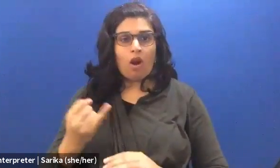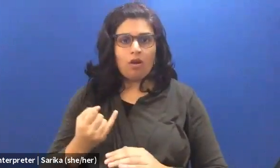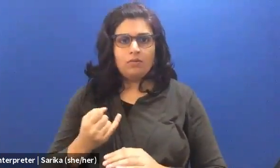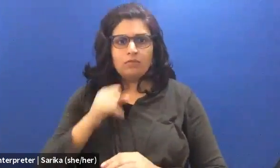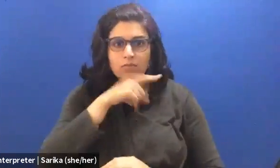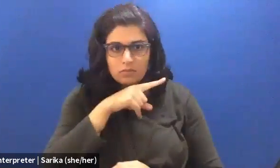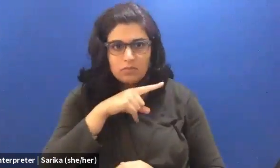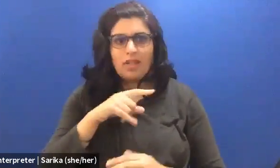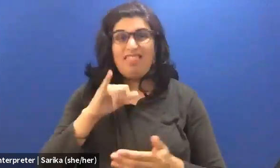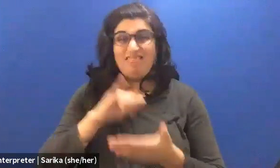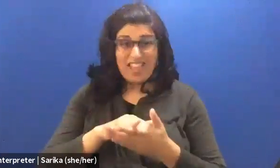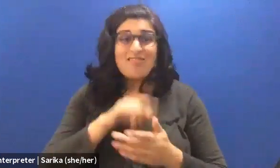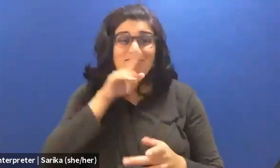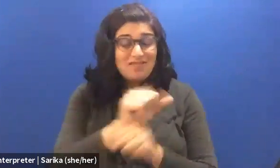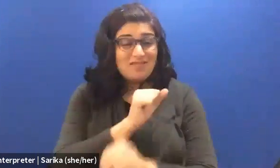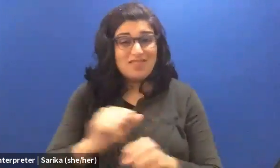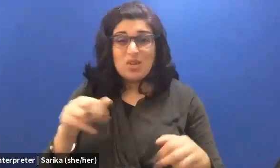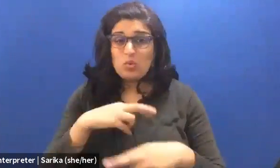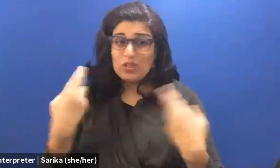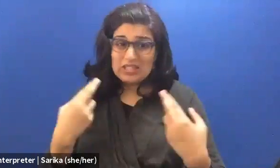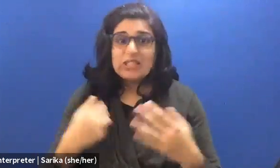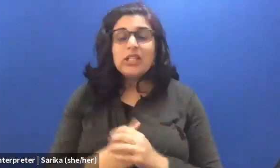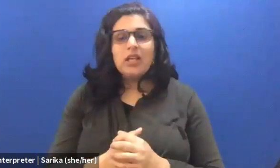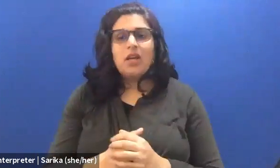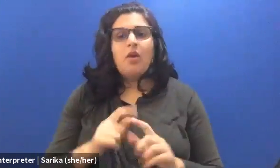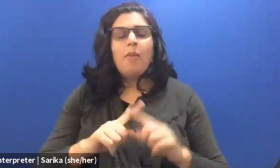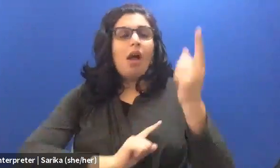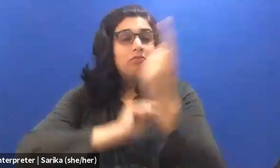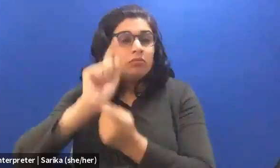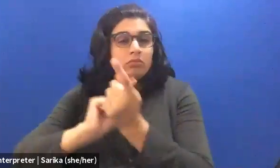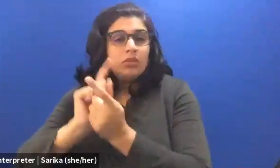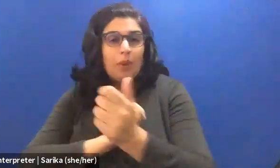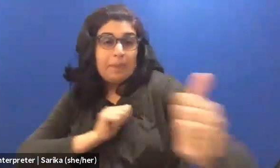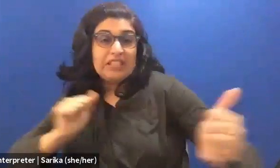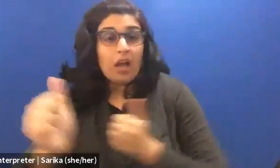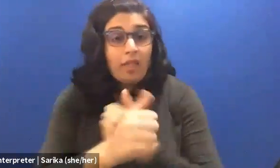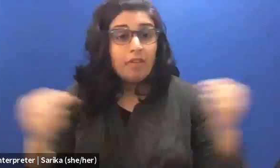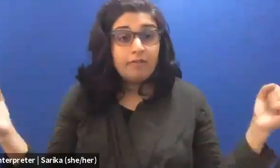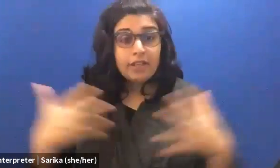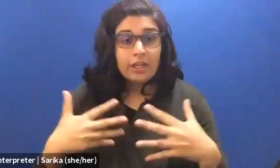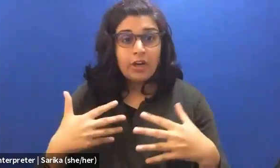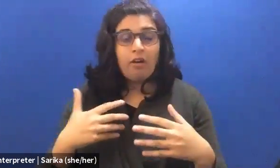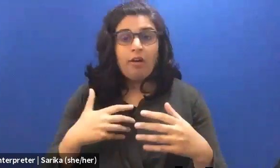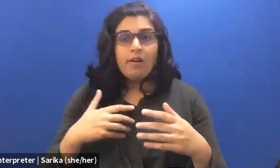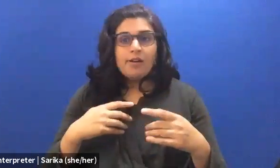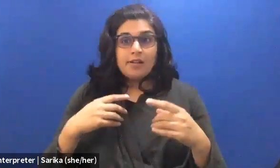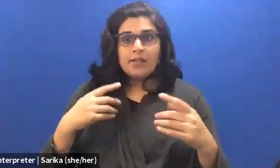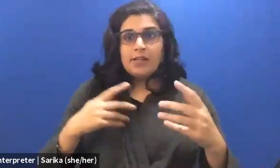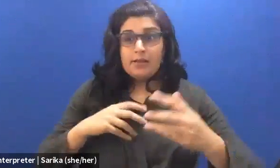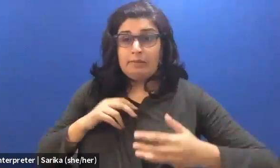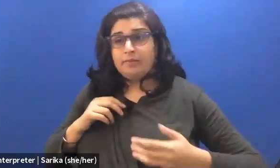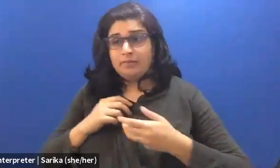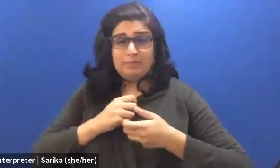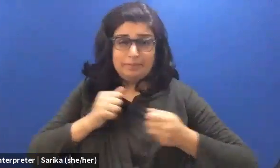people. But I've met many people that went beyond their own fear and knew that what they were saying and